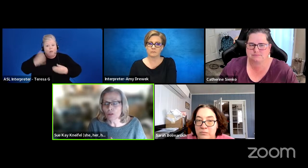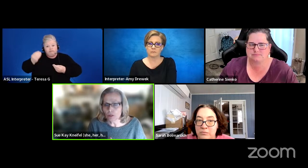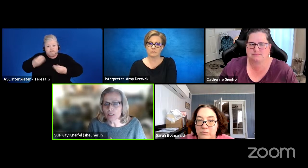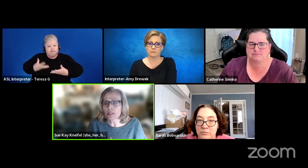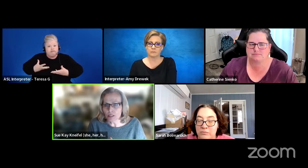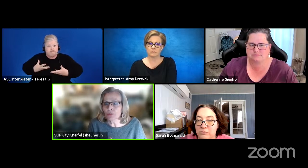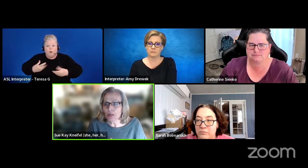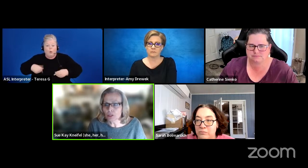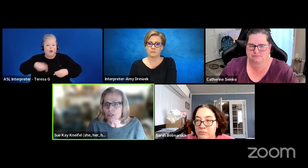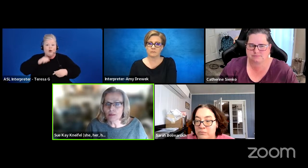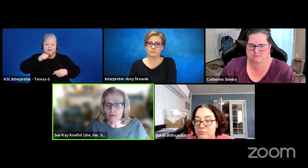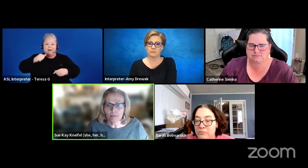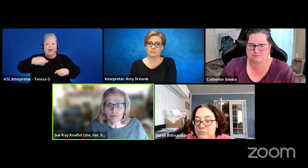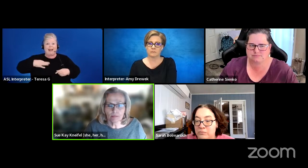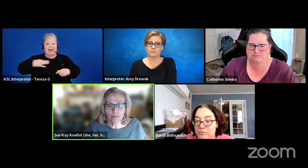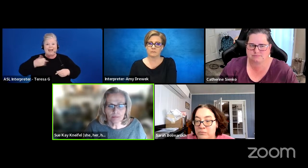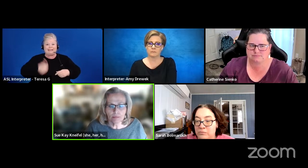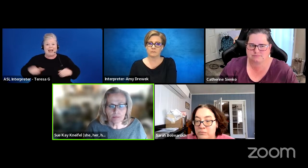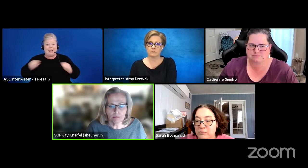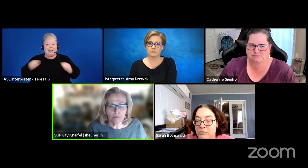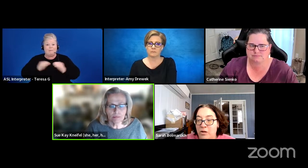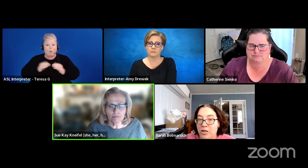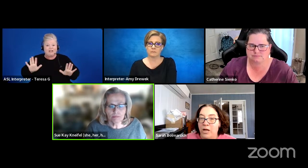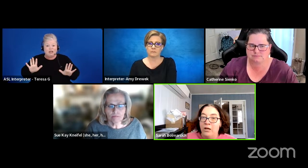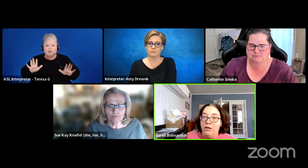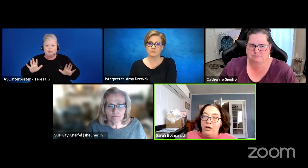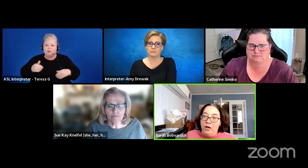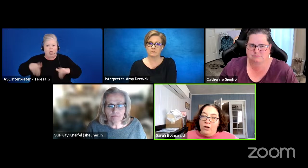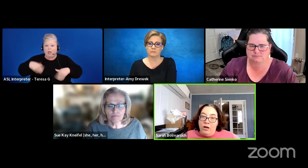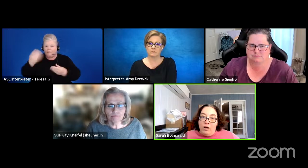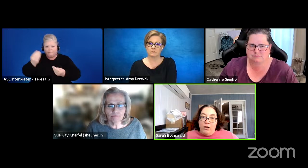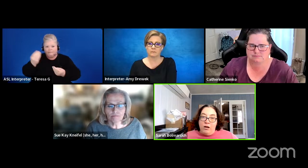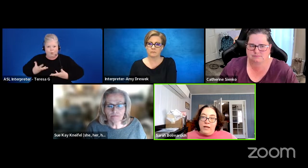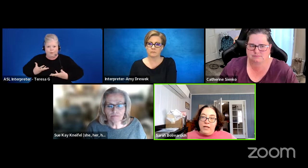are no longer in consideration. Okay.